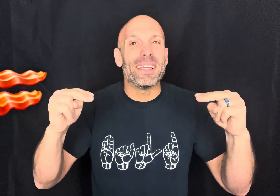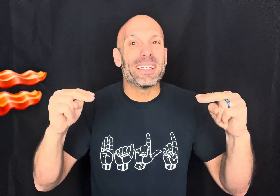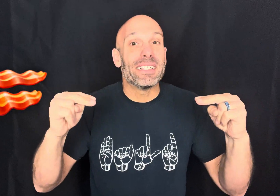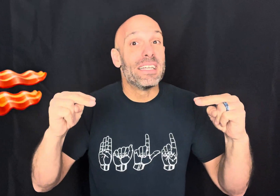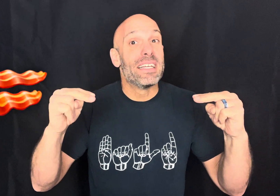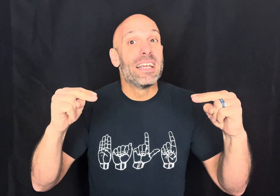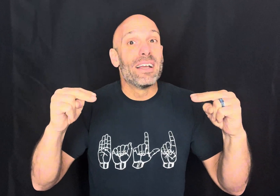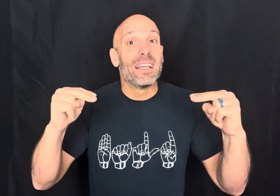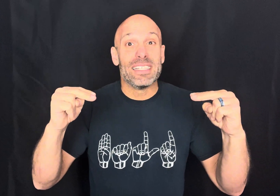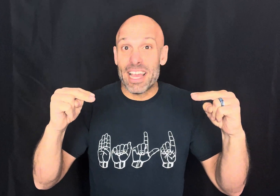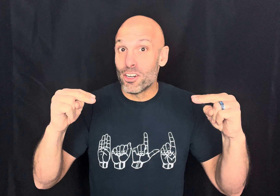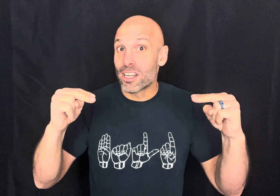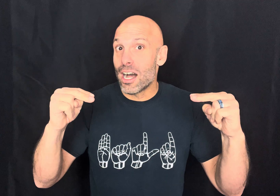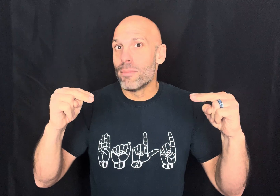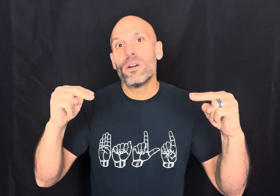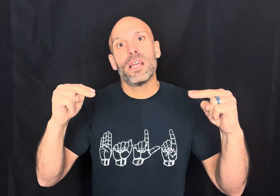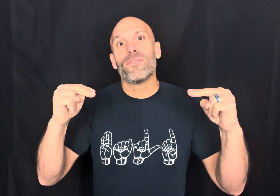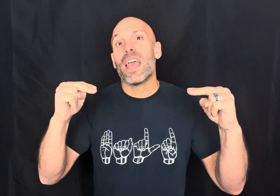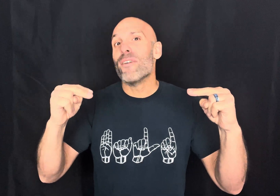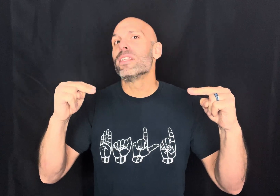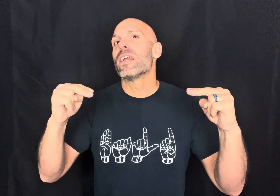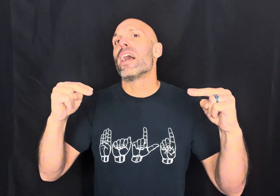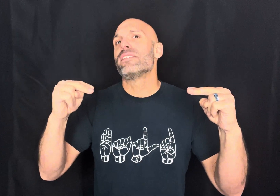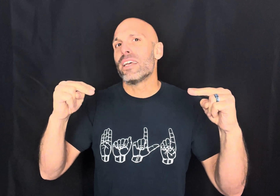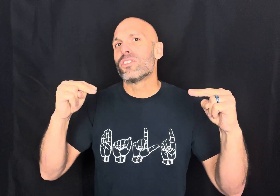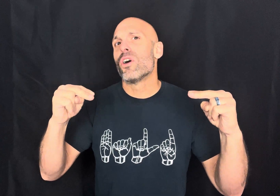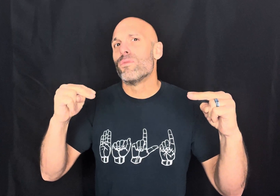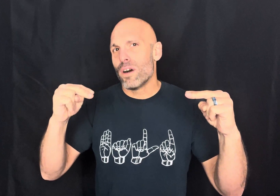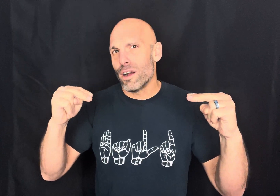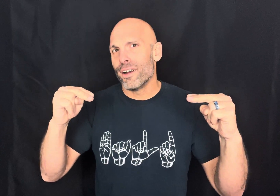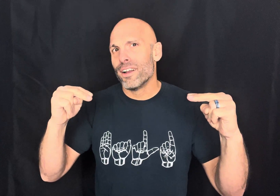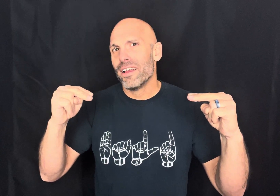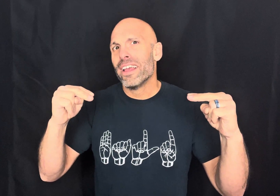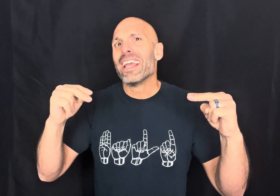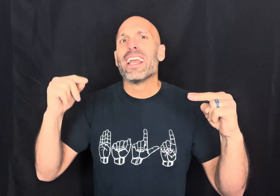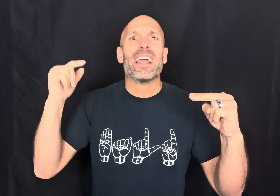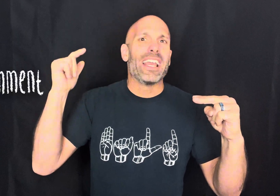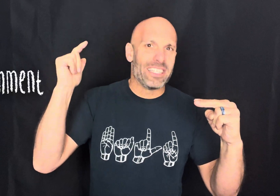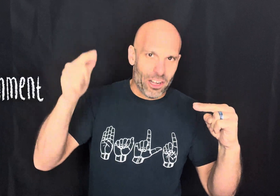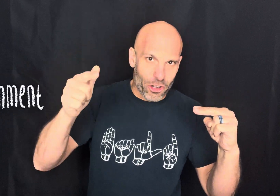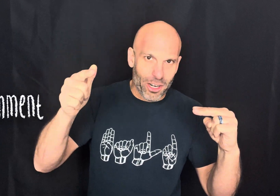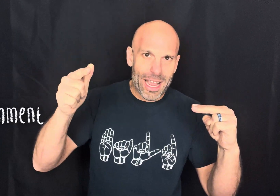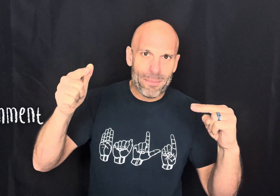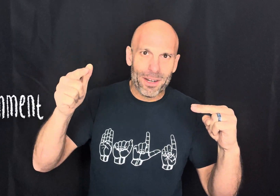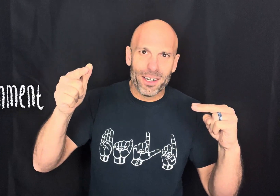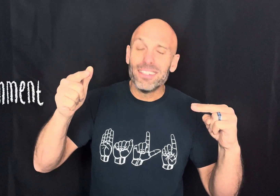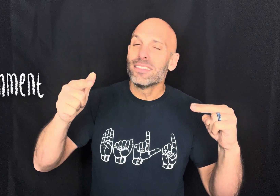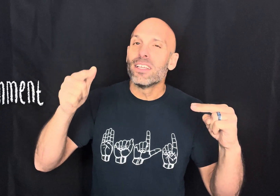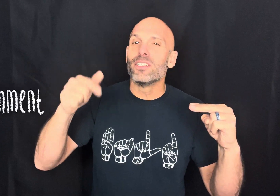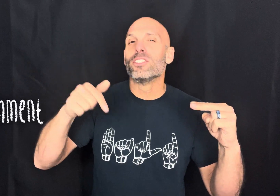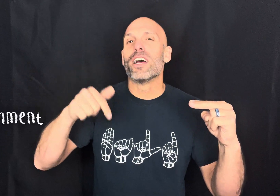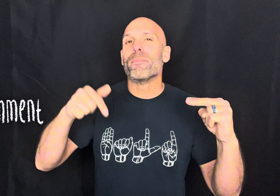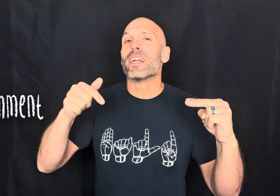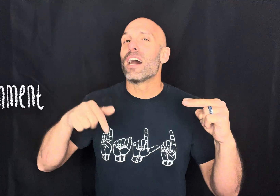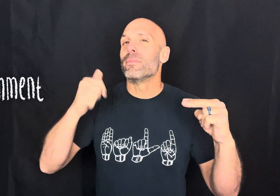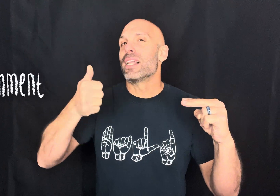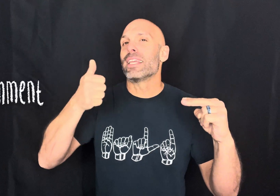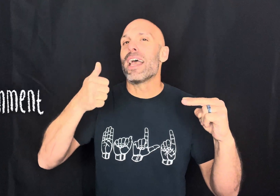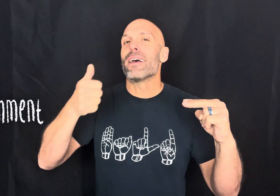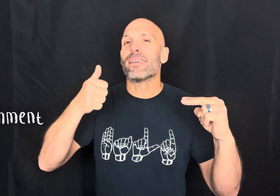bacon. Is that your combo? If everything I said so far is on your hamburger, you should drop me a comment and be like, yes, I